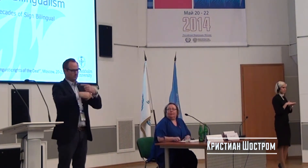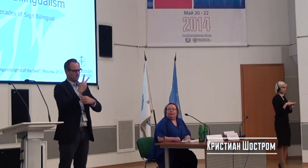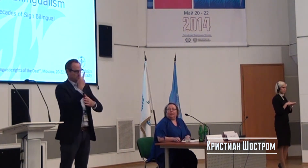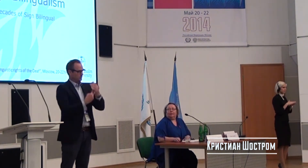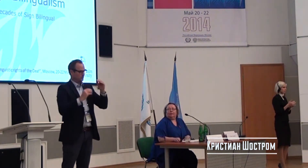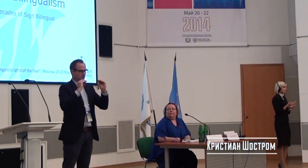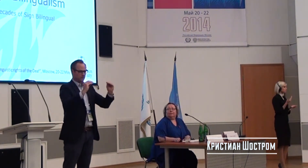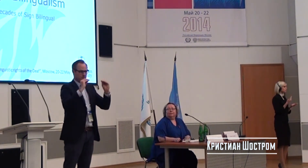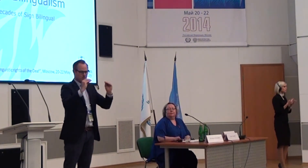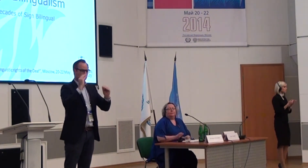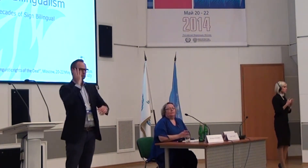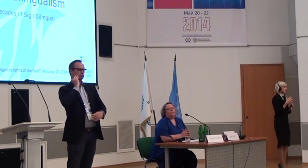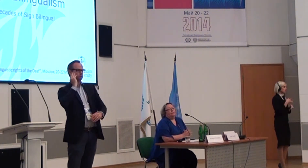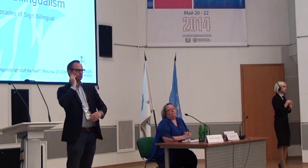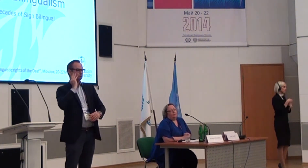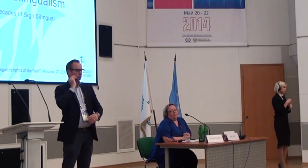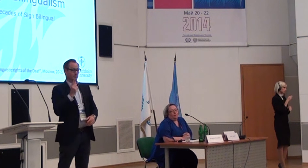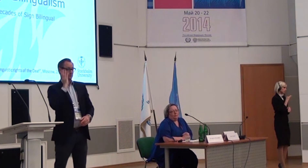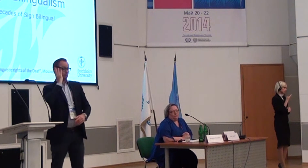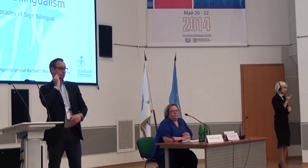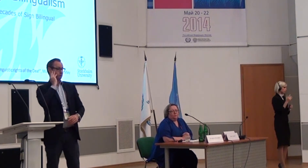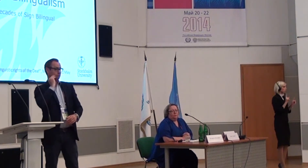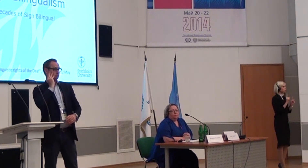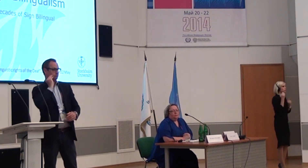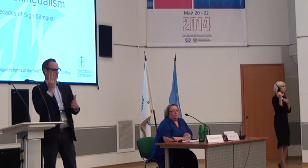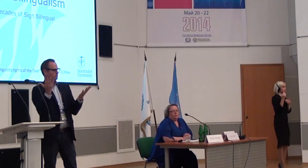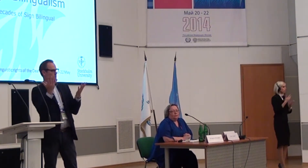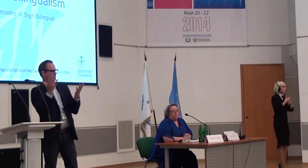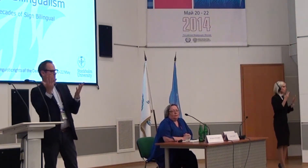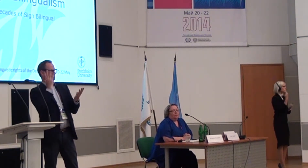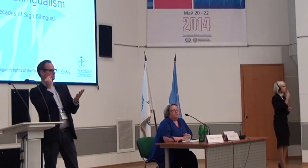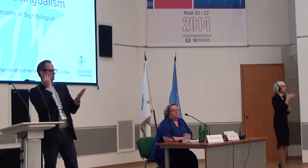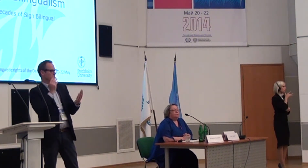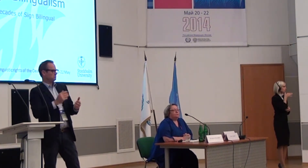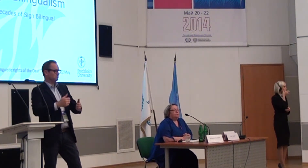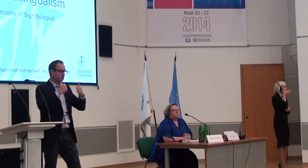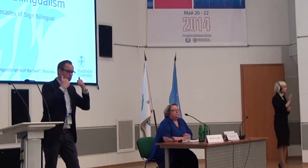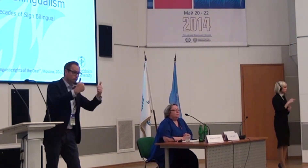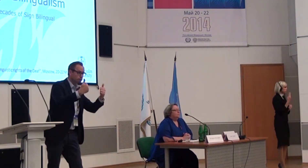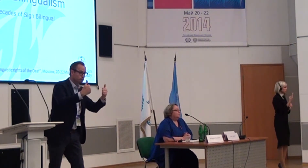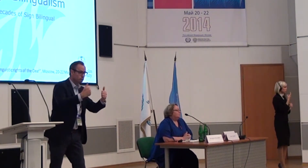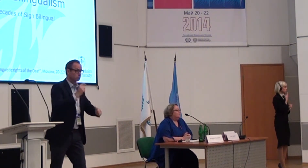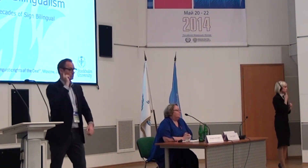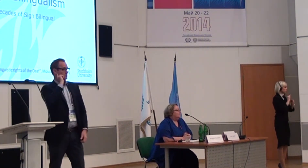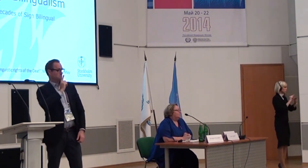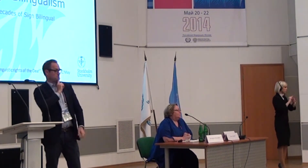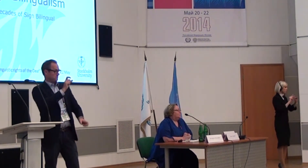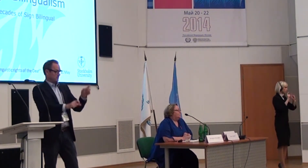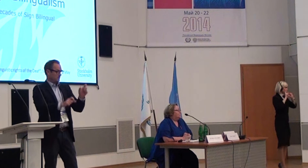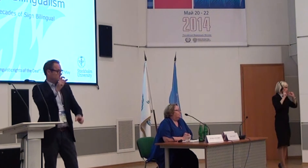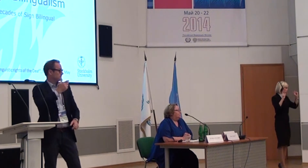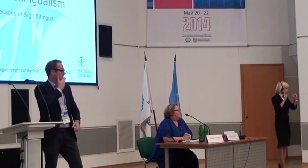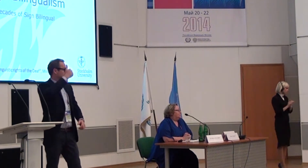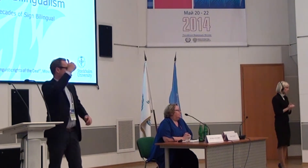have more than 30 years of experience of bilingual teaching in deaf schools. And I would like to share some results in